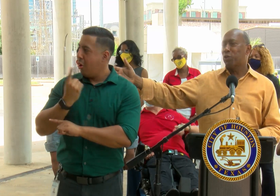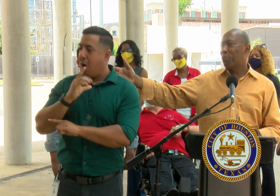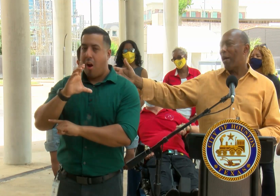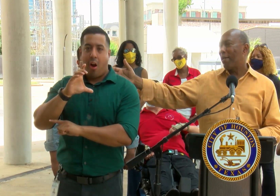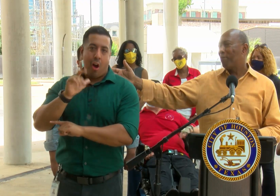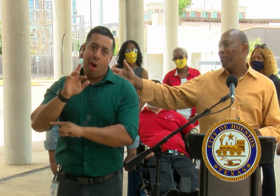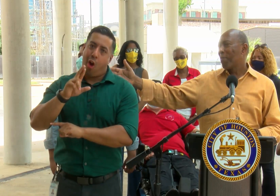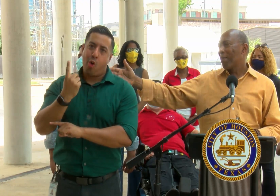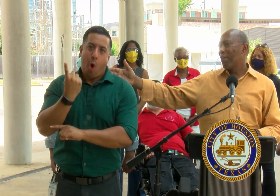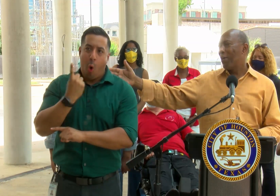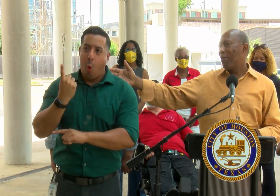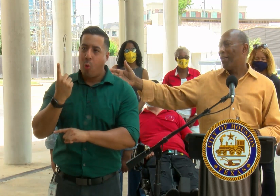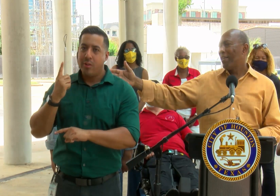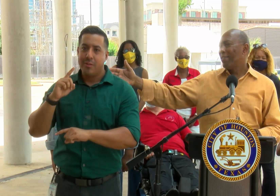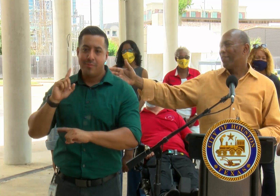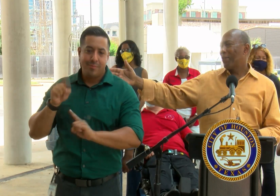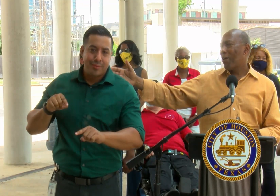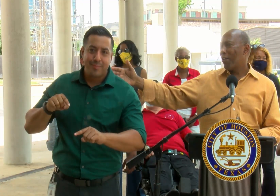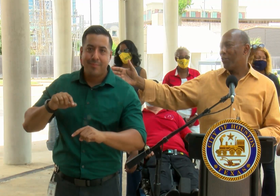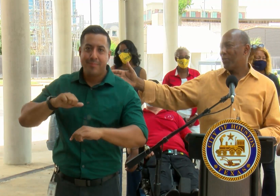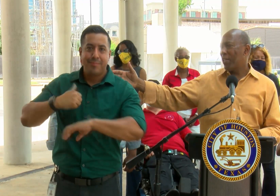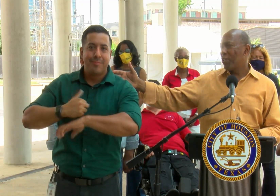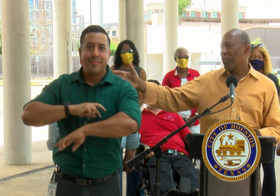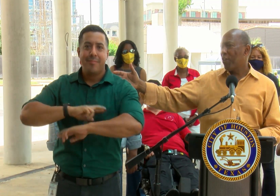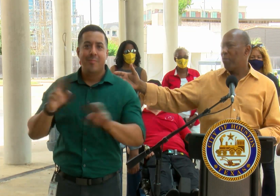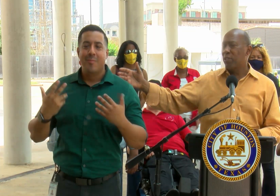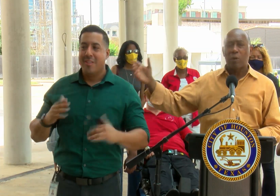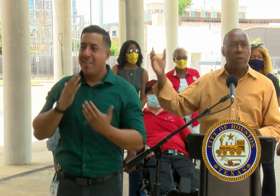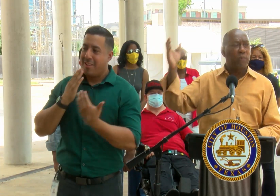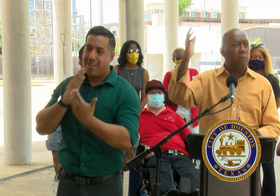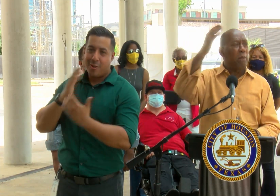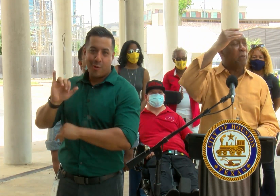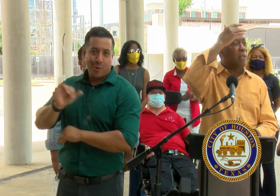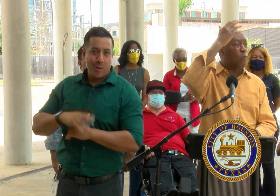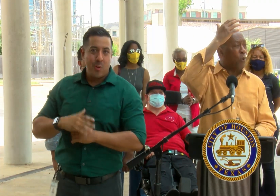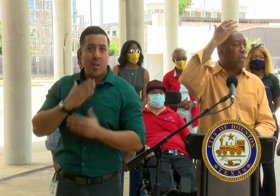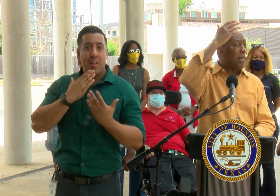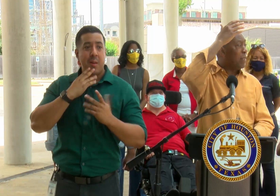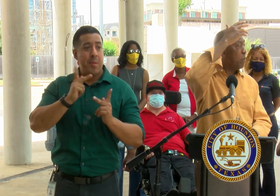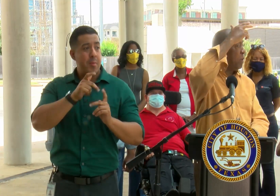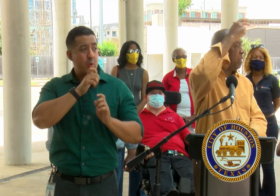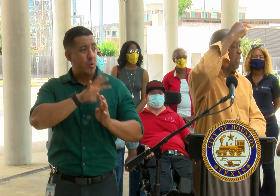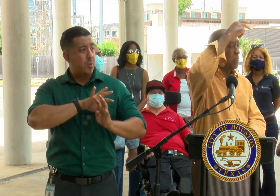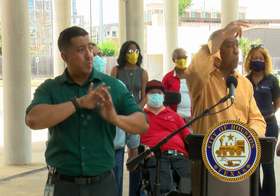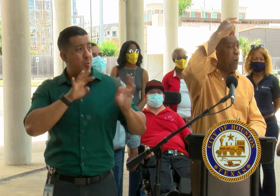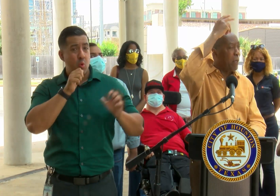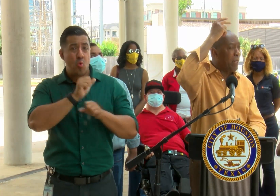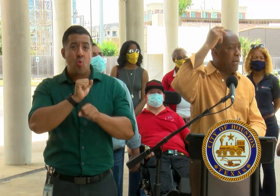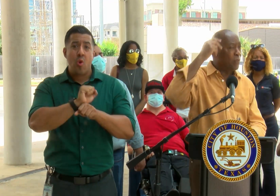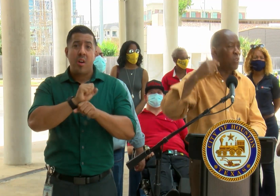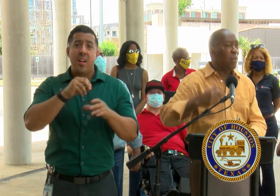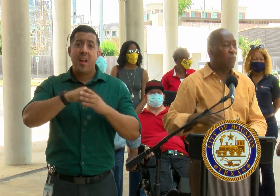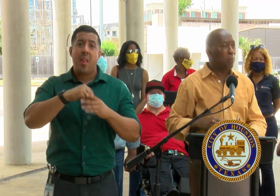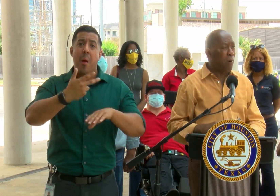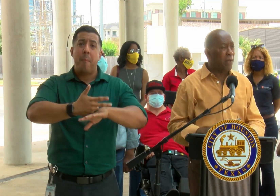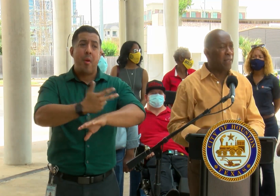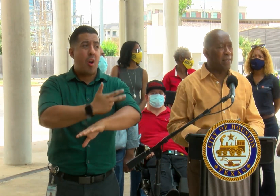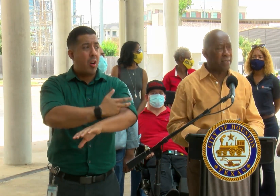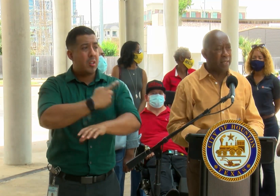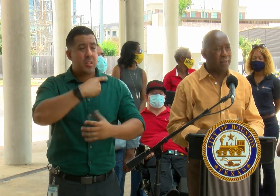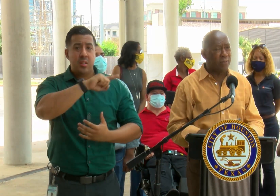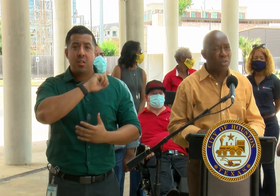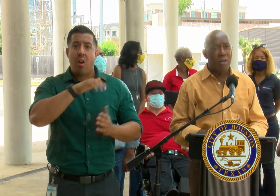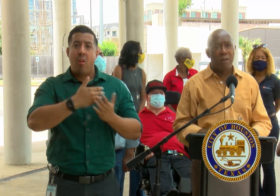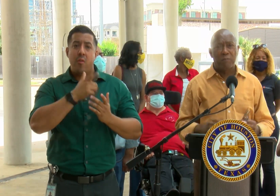always on the spot, So Carlos, thank you so very much. I want to thank people that are working out in the parking lots, the